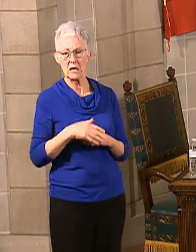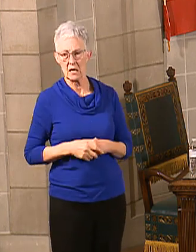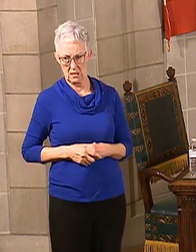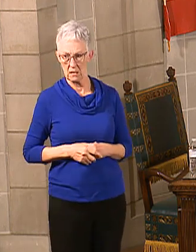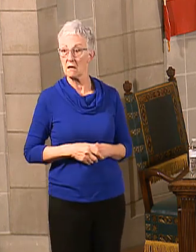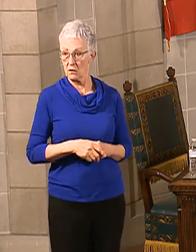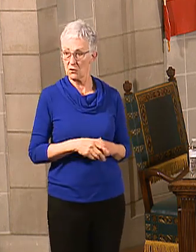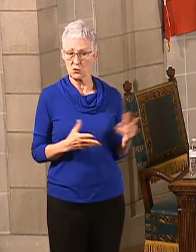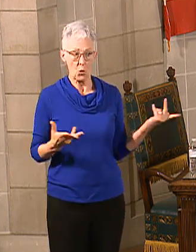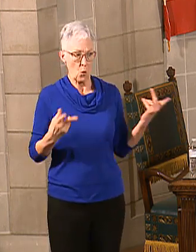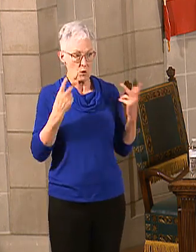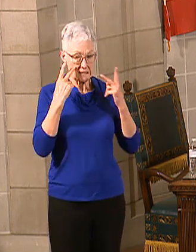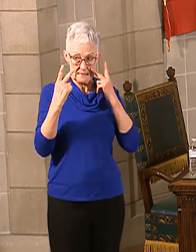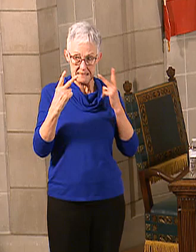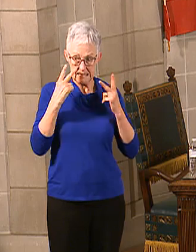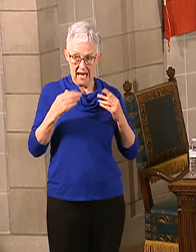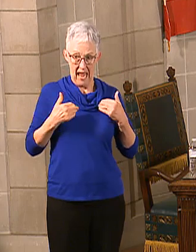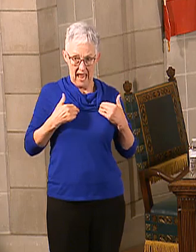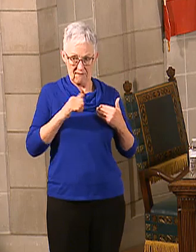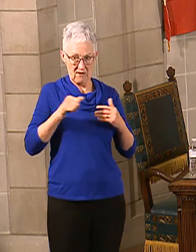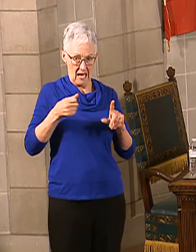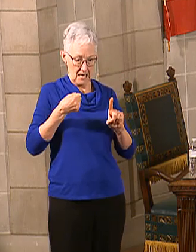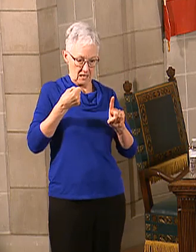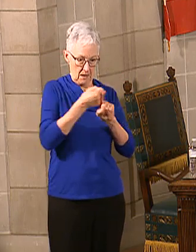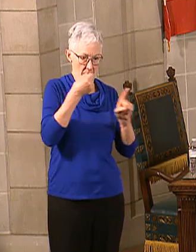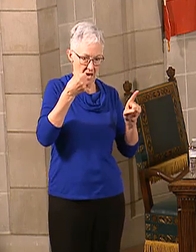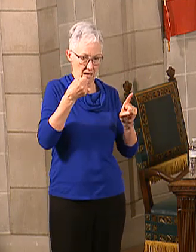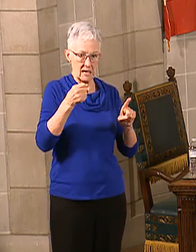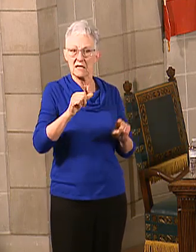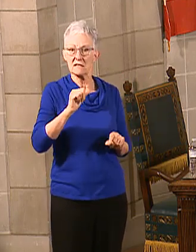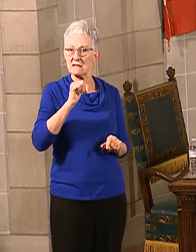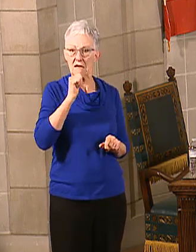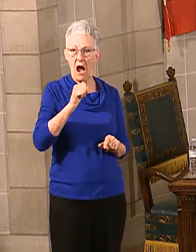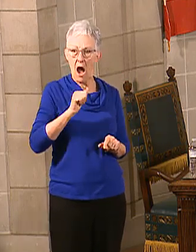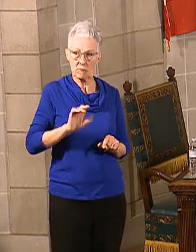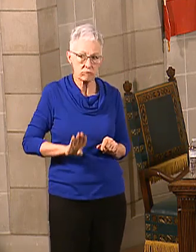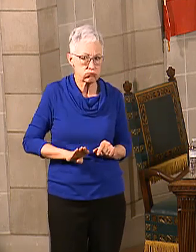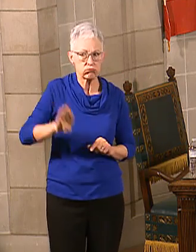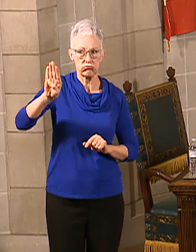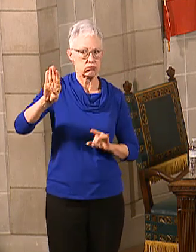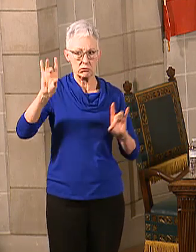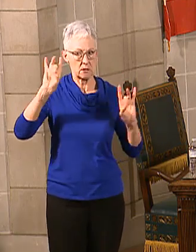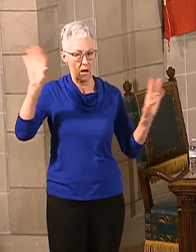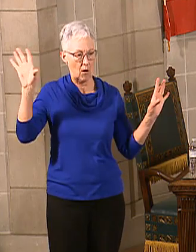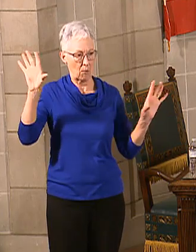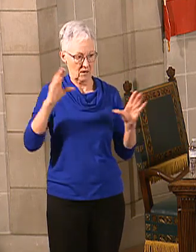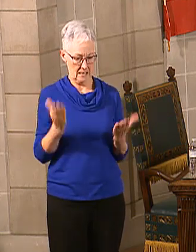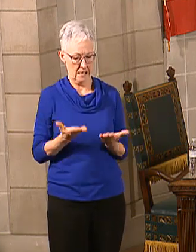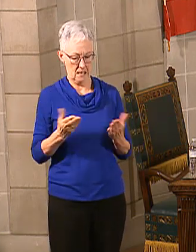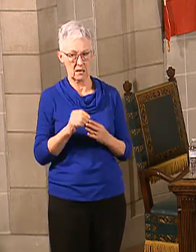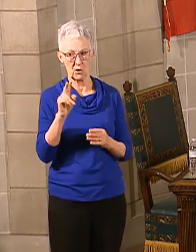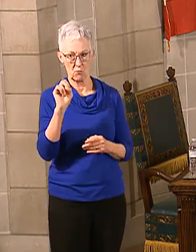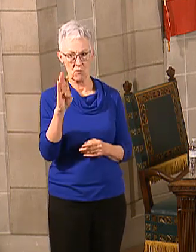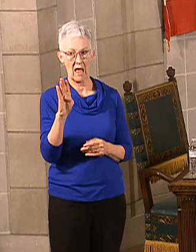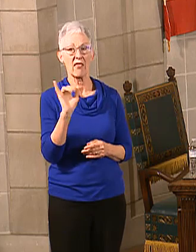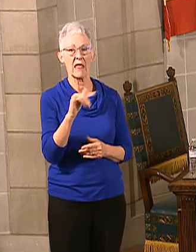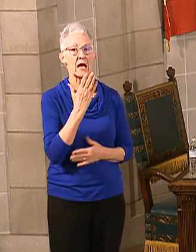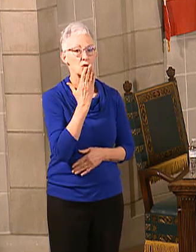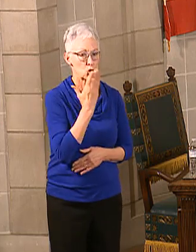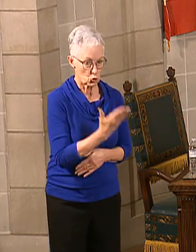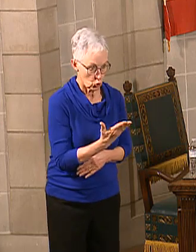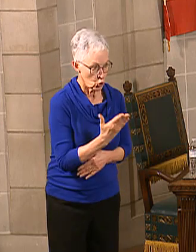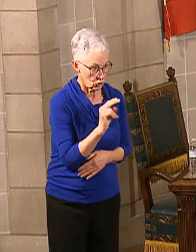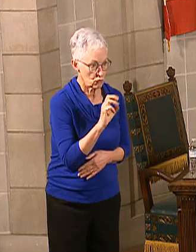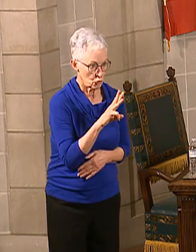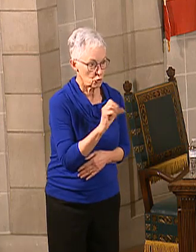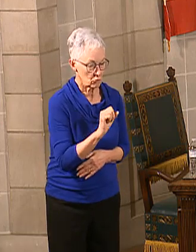We are not seeing it turn into a geometric slope at this point in the state of Nebraska. That's the good news. We need to continue to stay focused on this